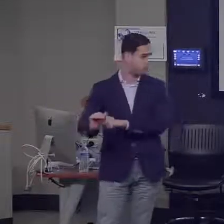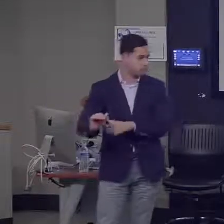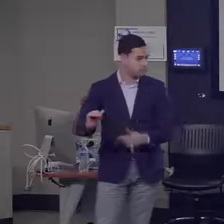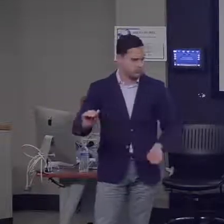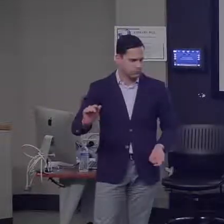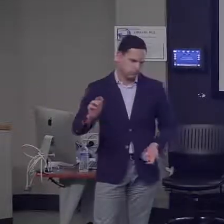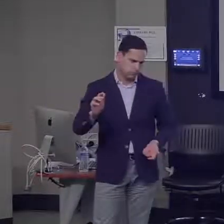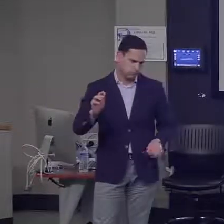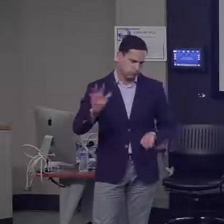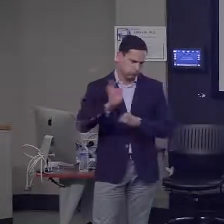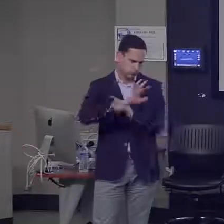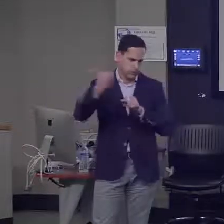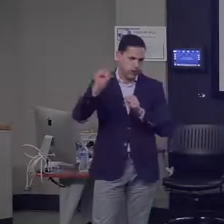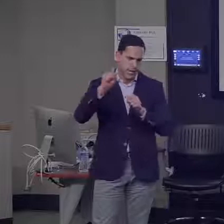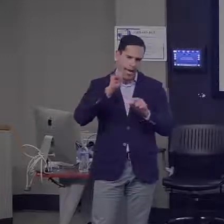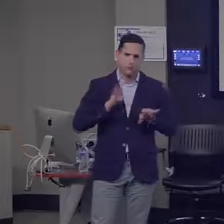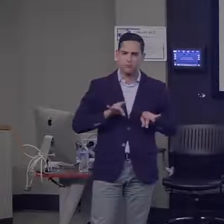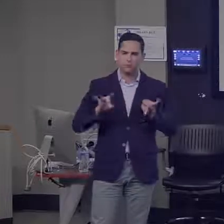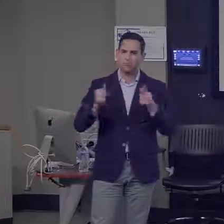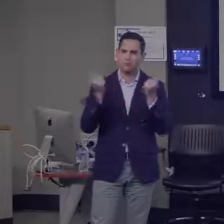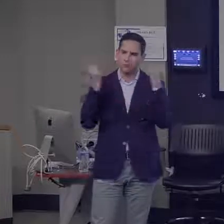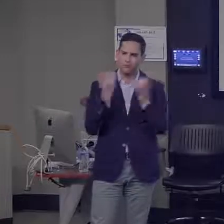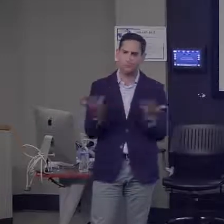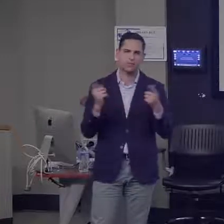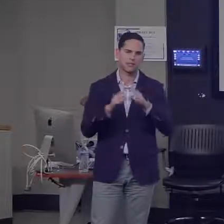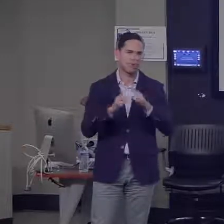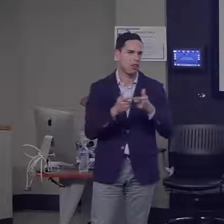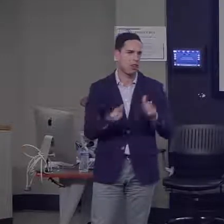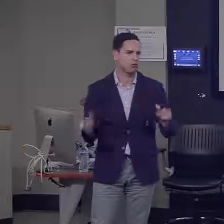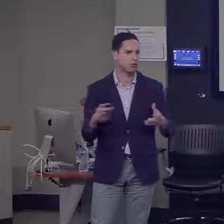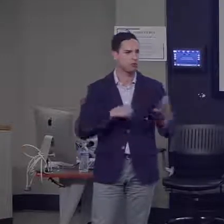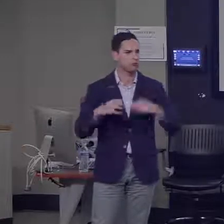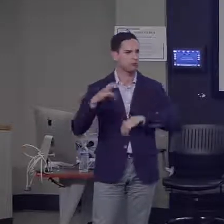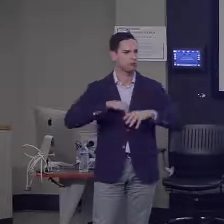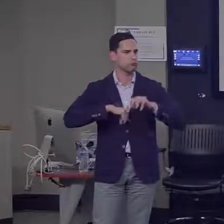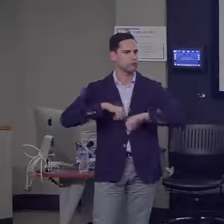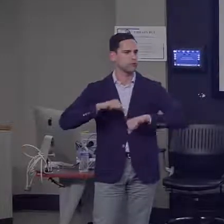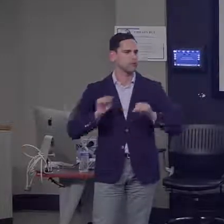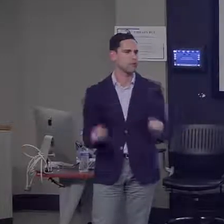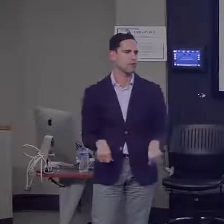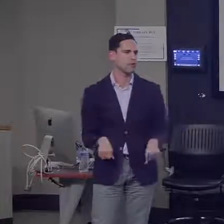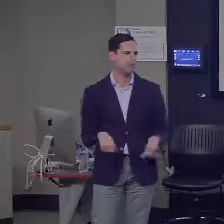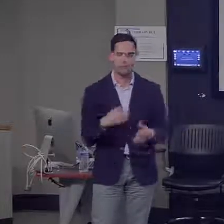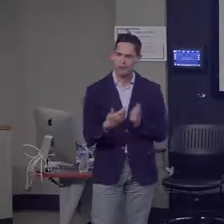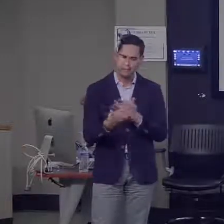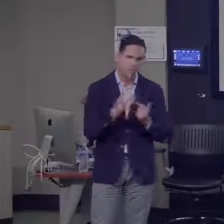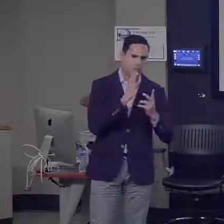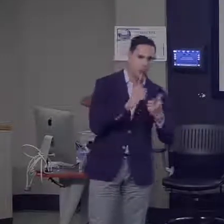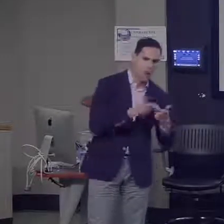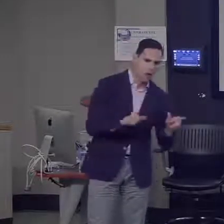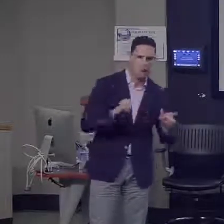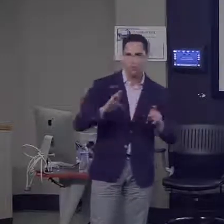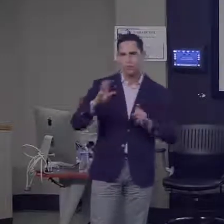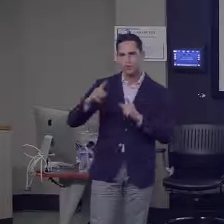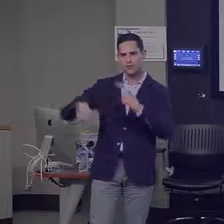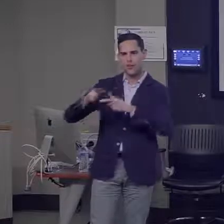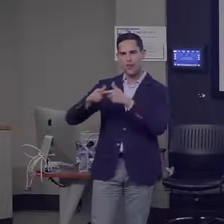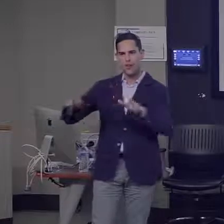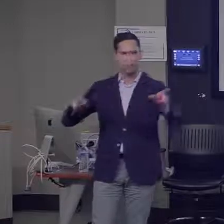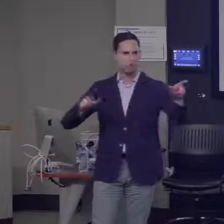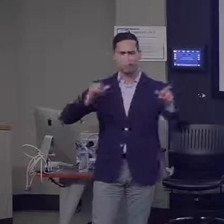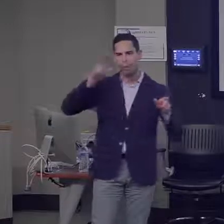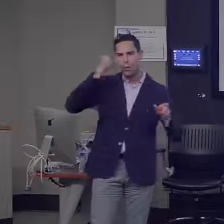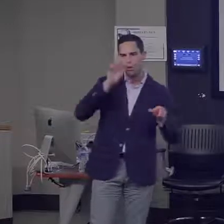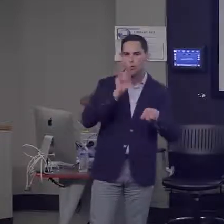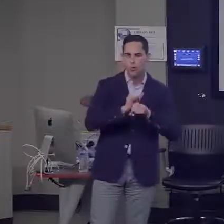more than one language. And this is true whether it's sign language and another language. And Laura's written Laura's work is very extensively important on there. this,